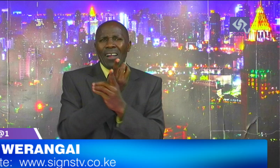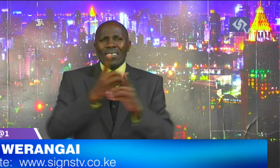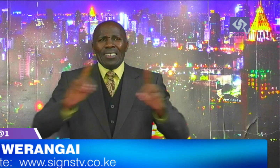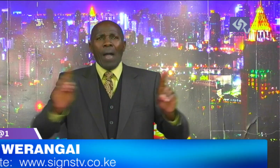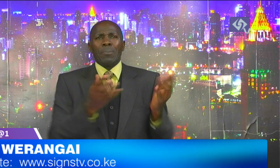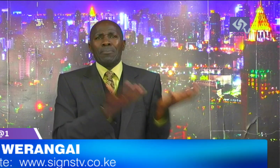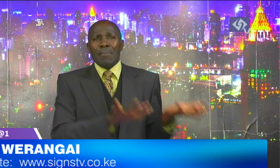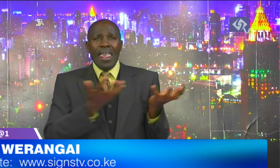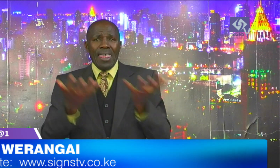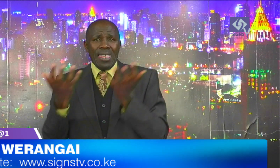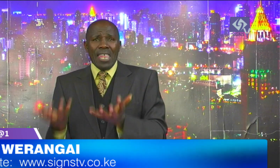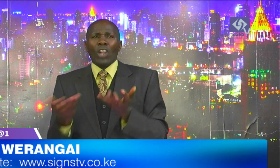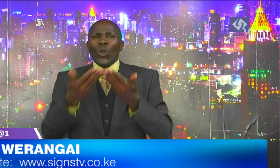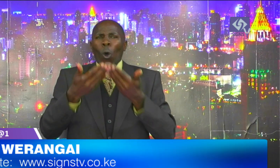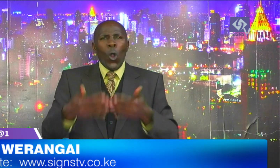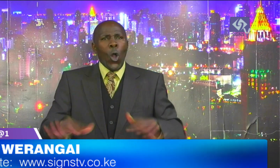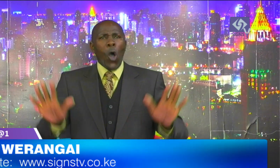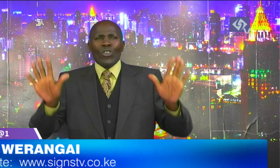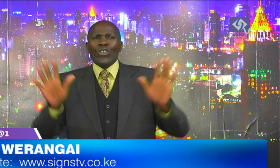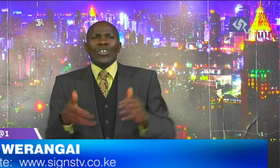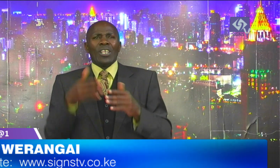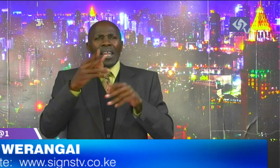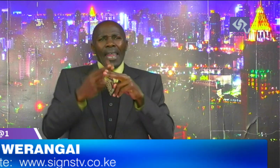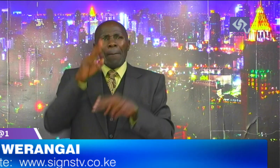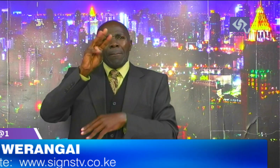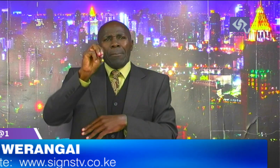government service delivery by bringing them closer to Mwananchi.